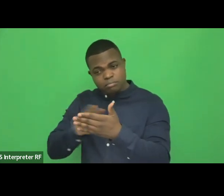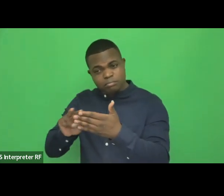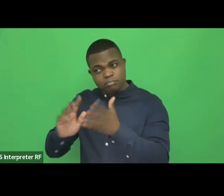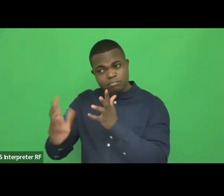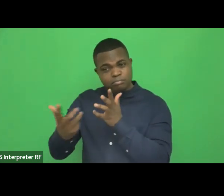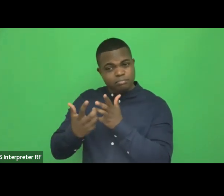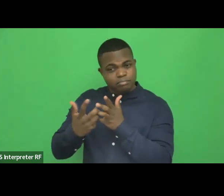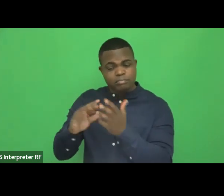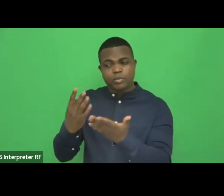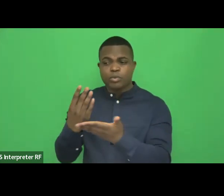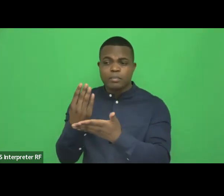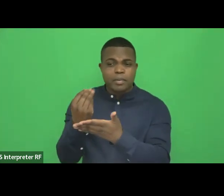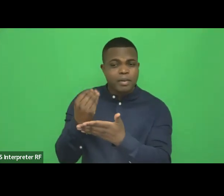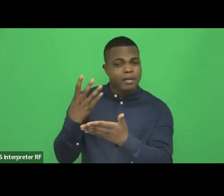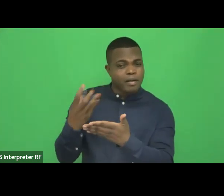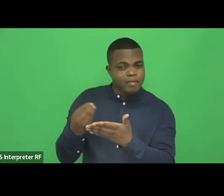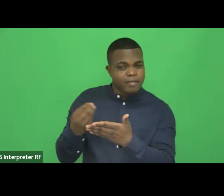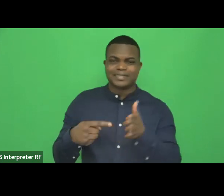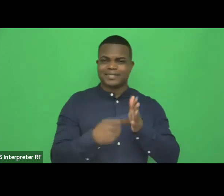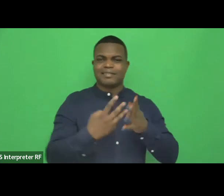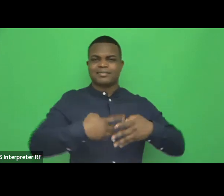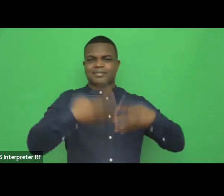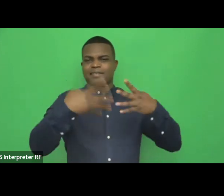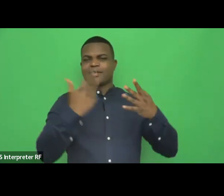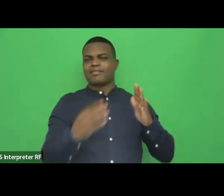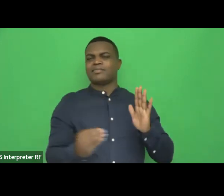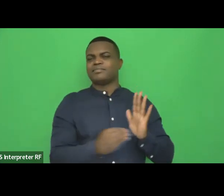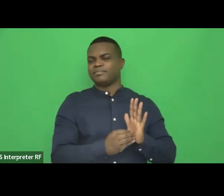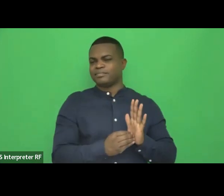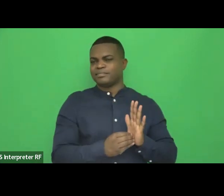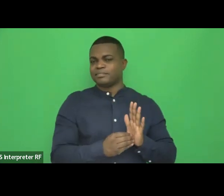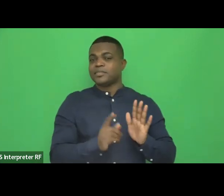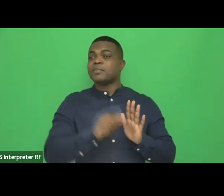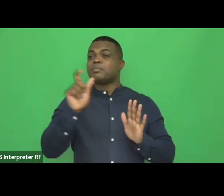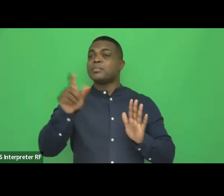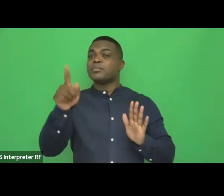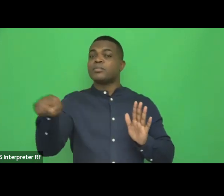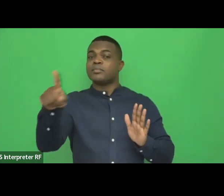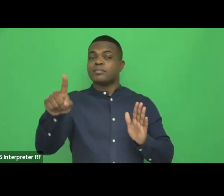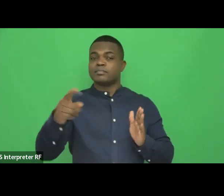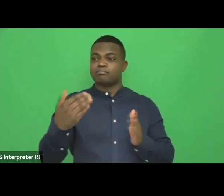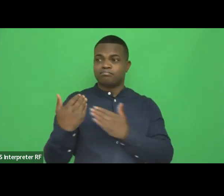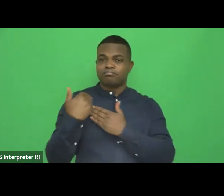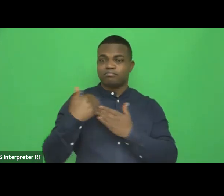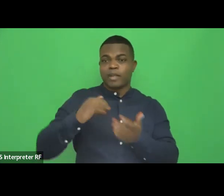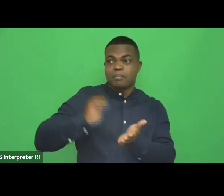describes this, and this is what I will show next.